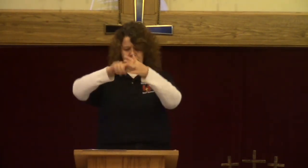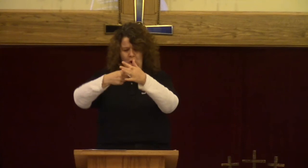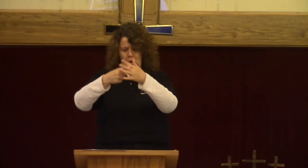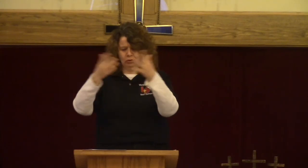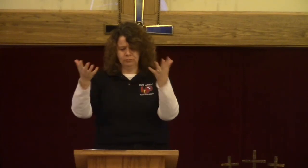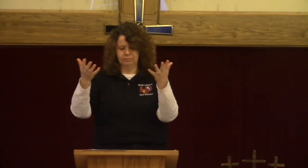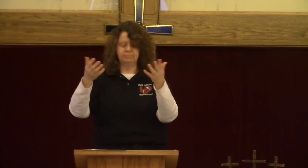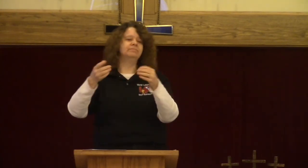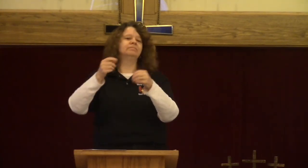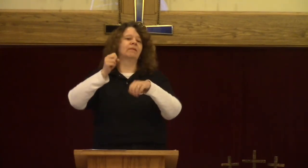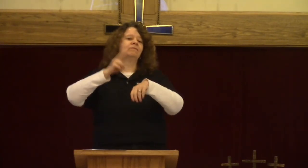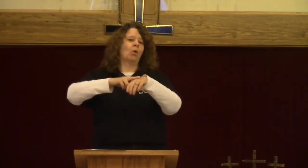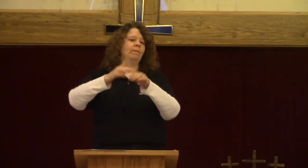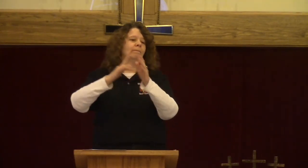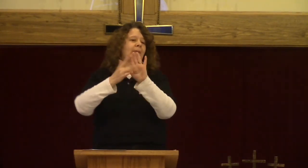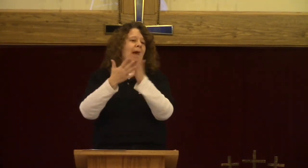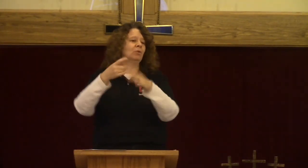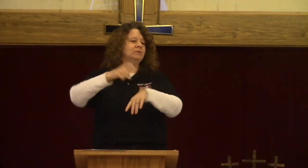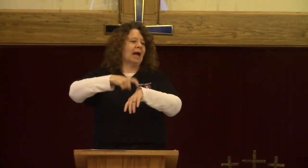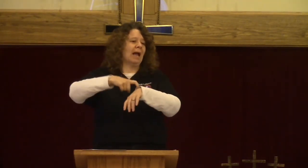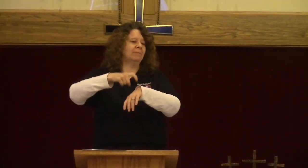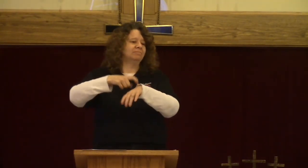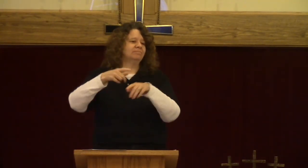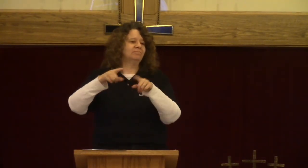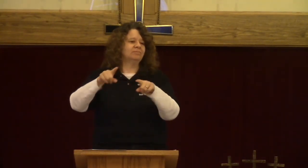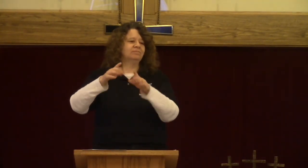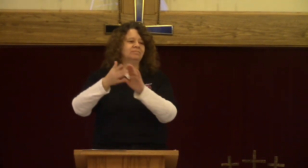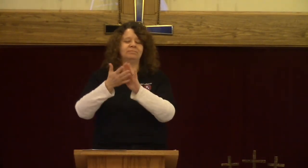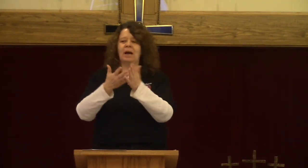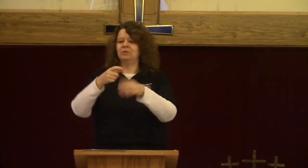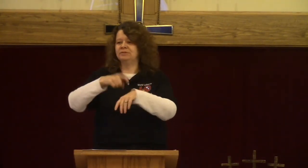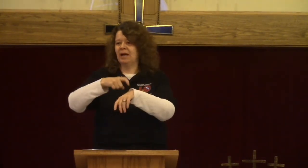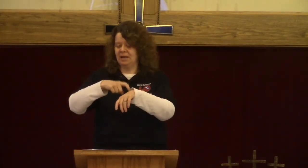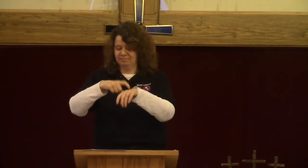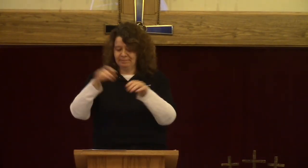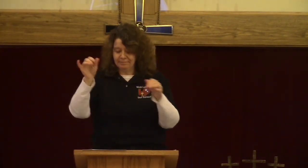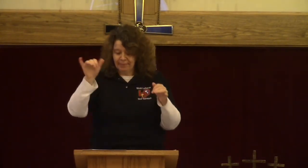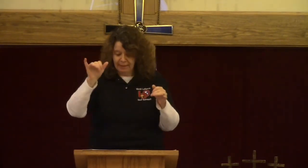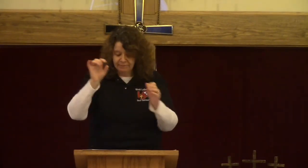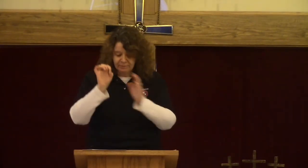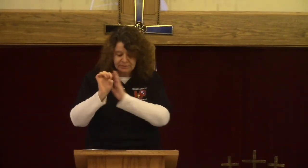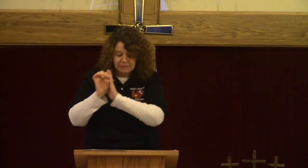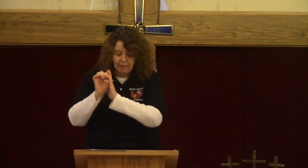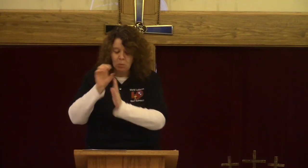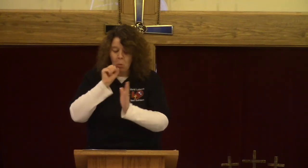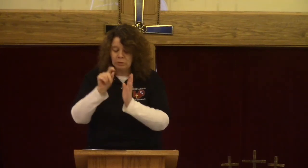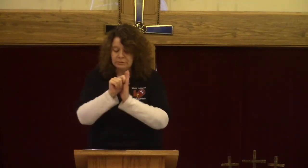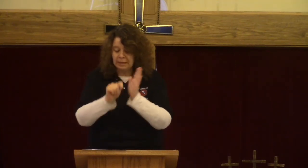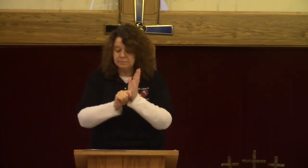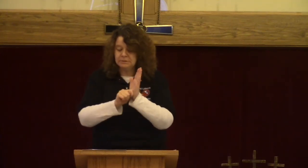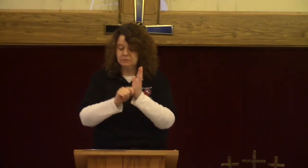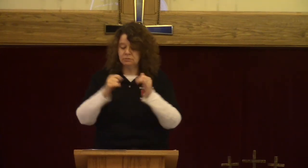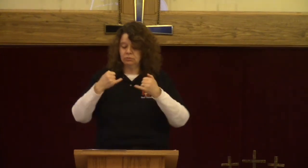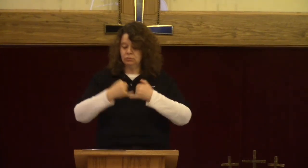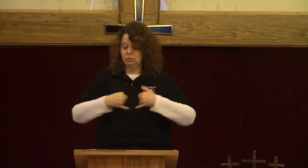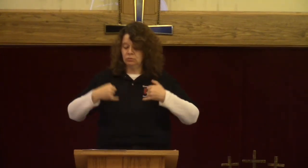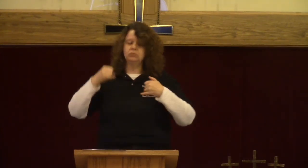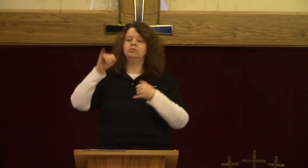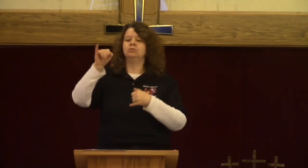You know, clergy killers, you know, they were there from the beginning. You know, in Bible times, you see that, you know, one